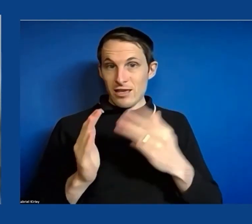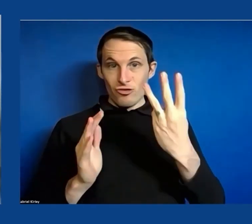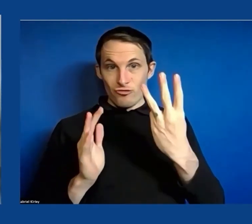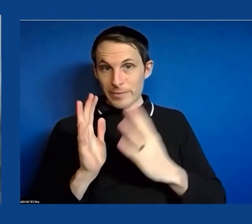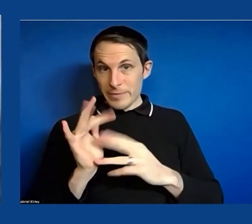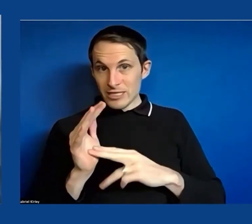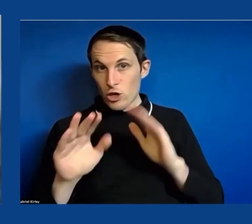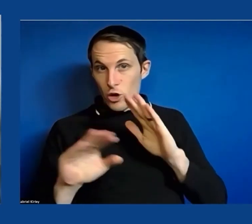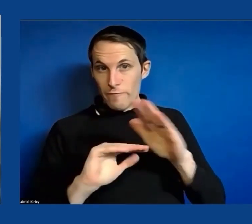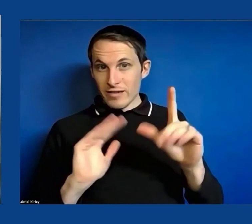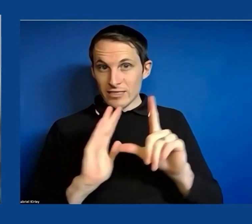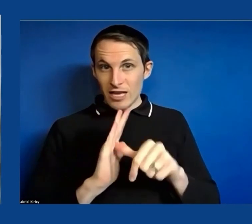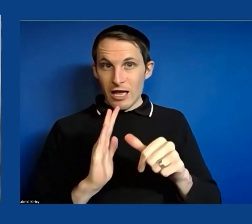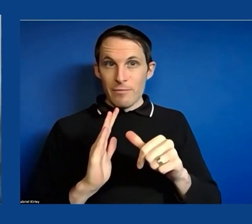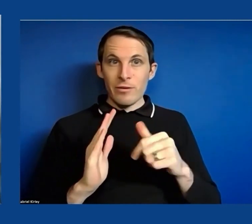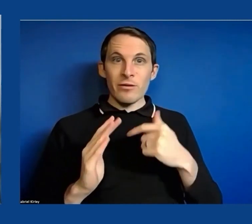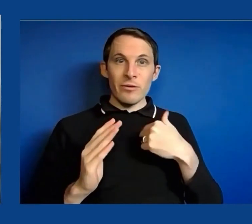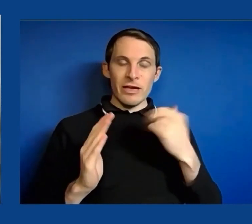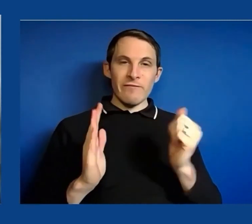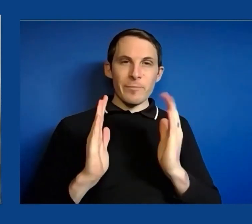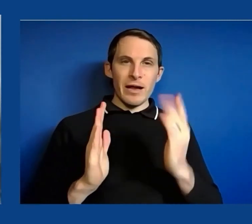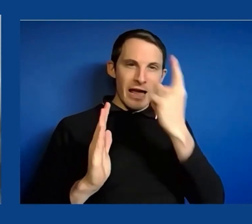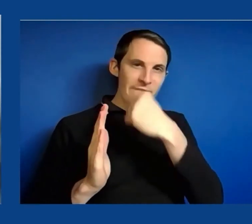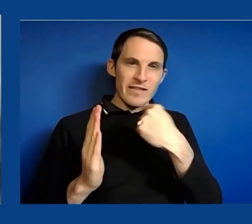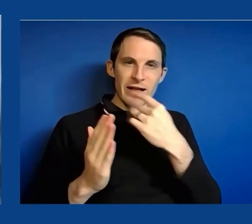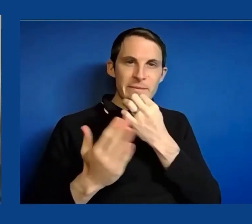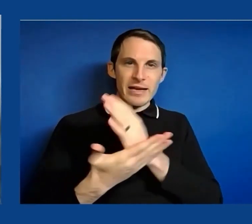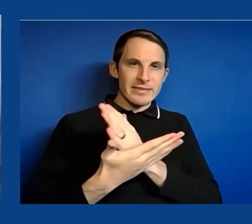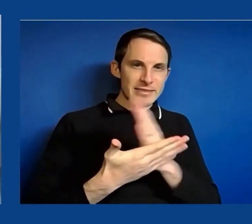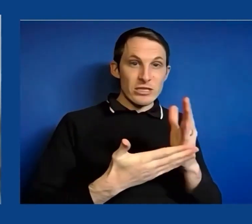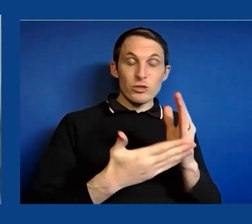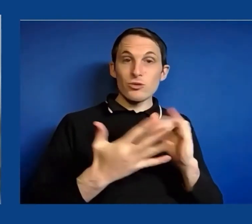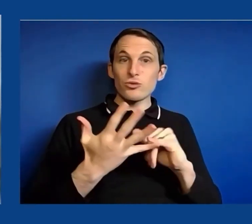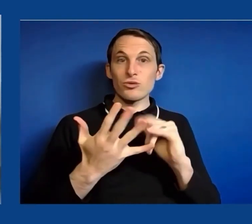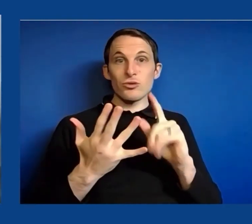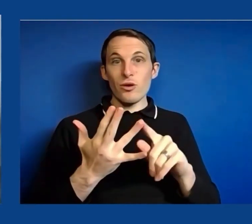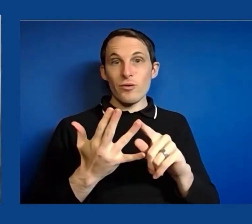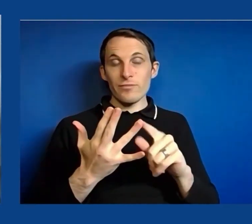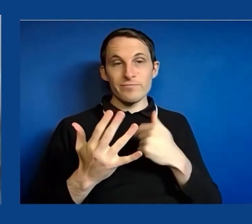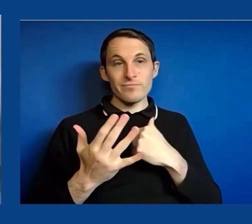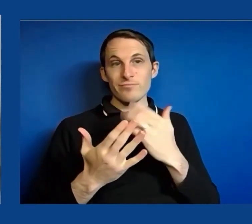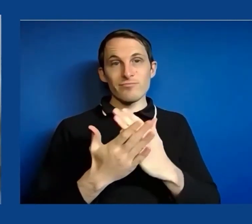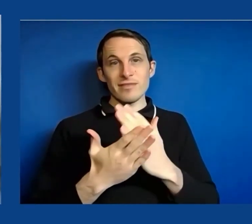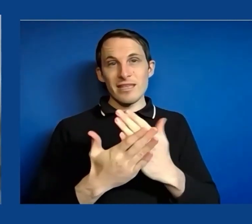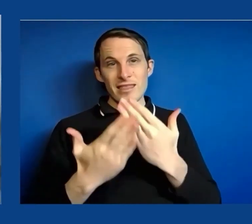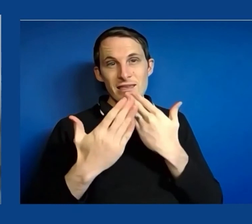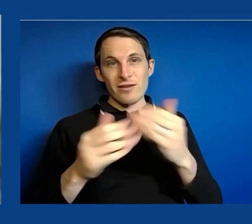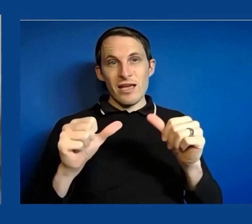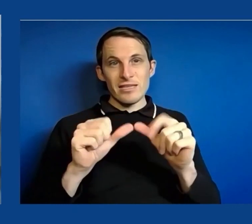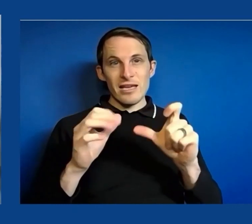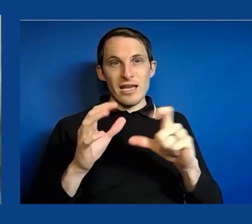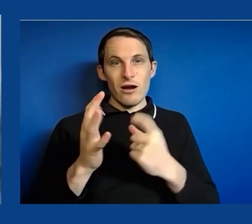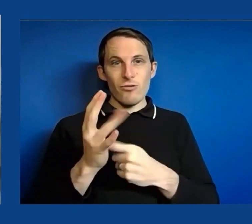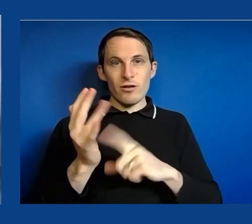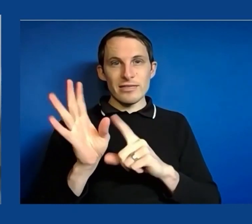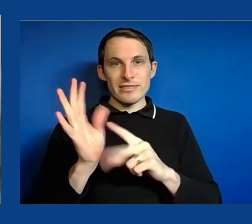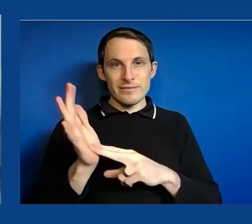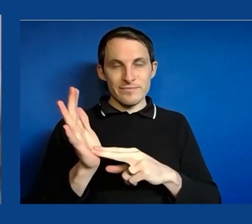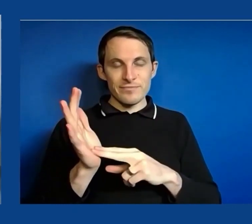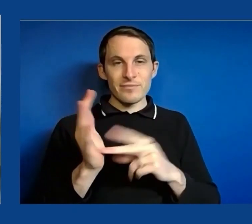We were allocated half an hour. So I really thank you, Aunty Carolyn, for coming